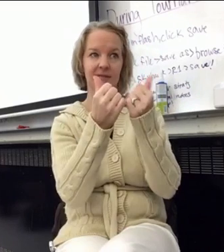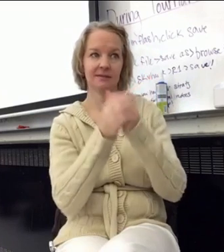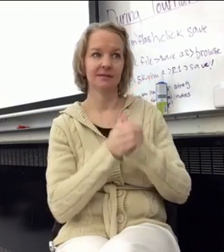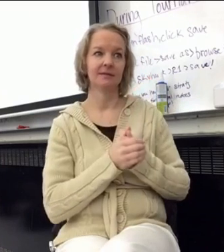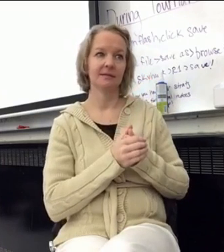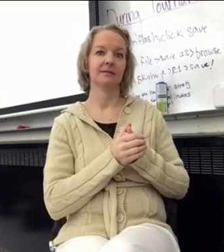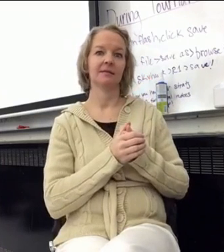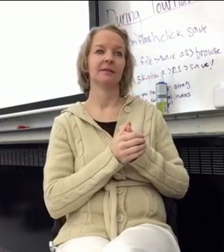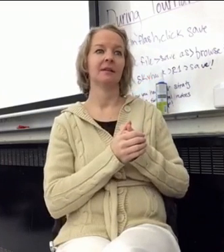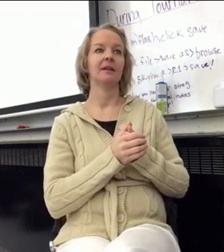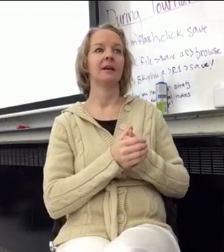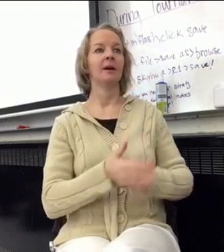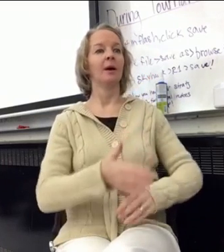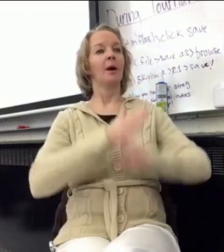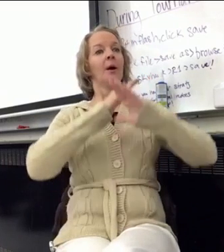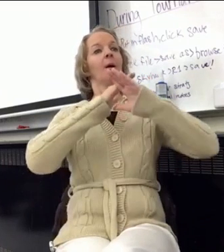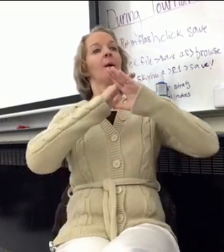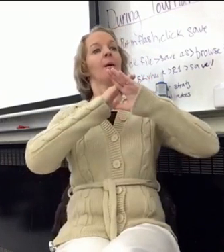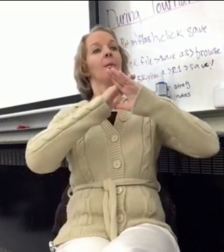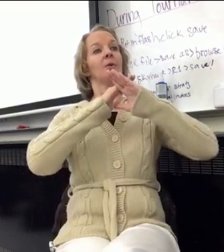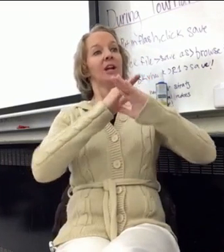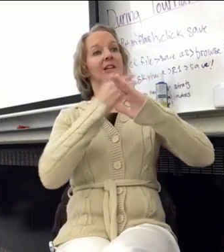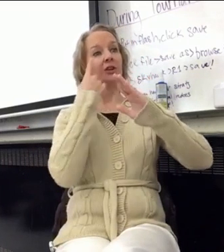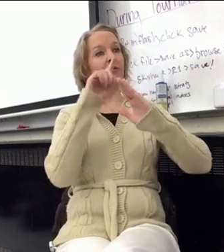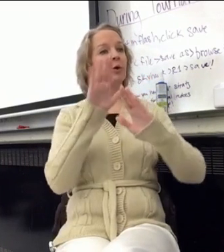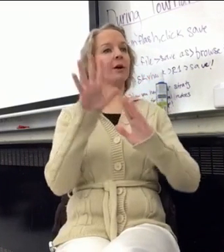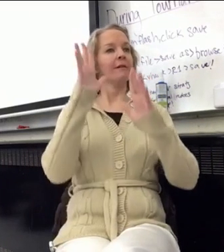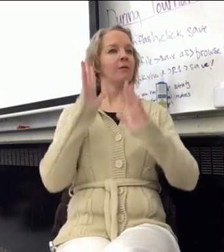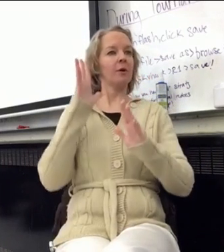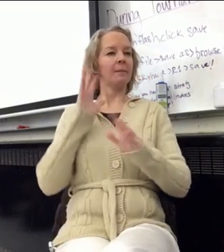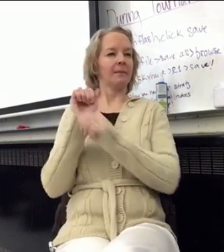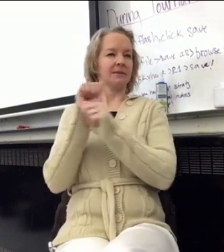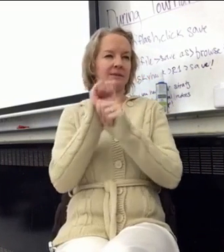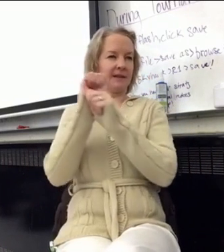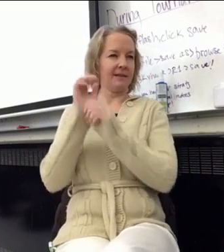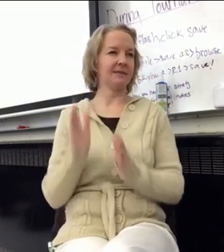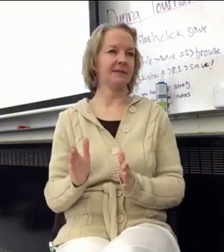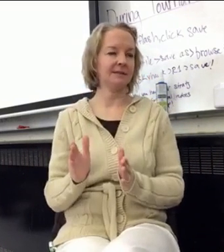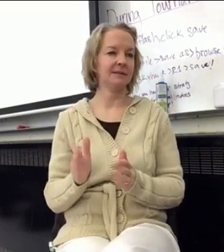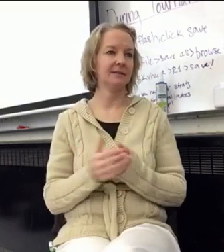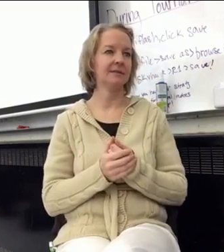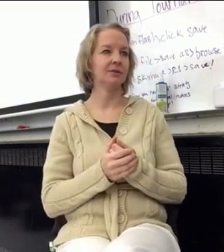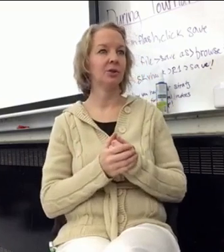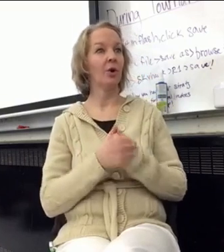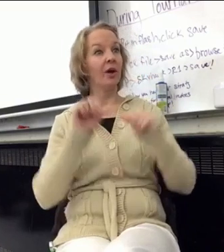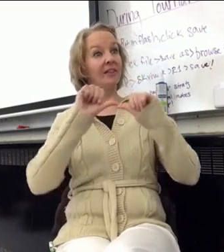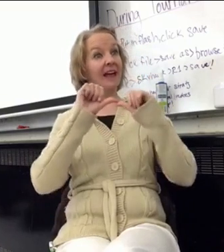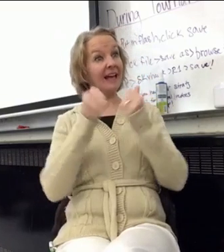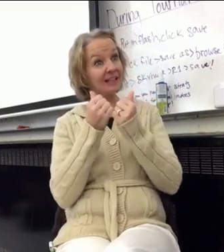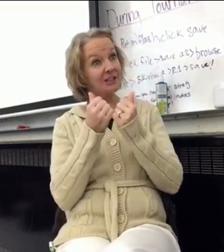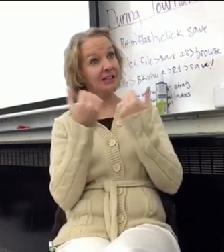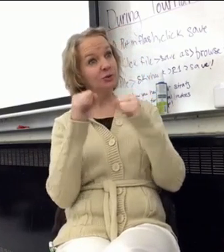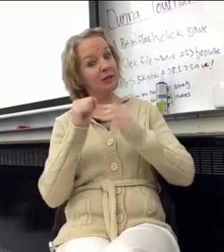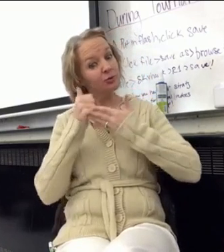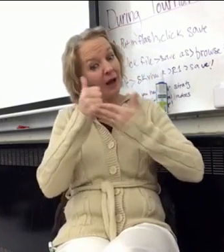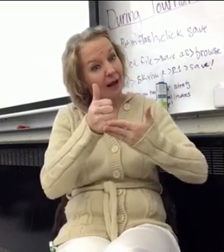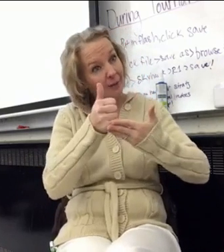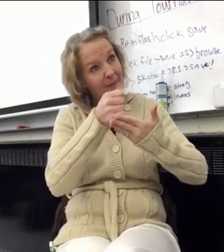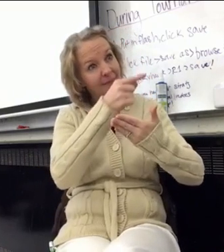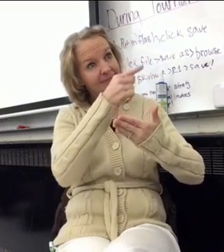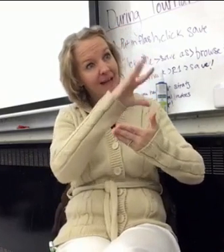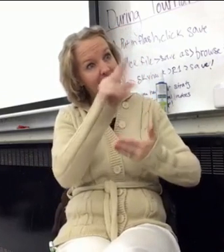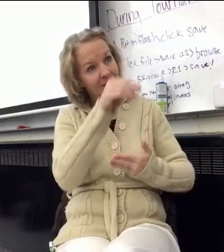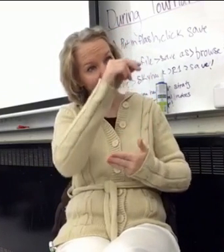and then protection to former slaves. Basically, this agency is going to attempt to help African Americans